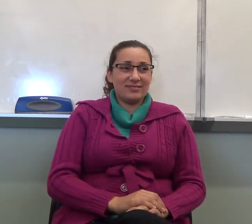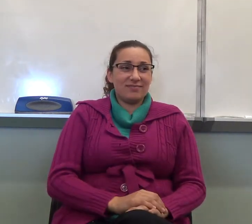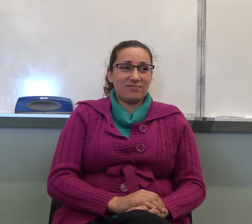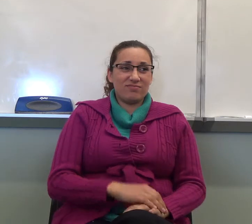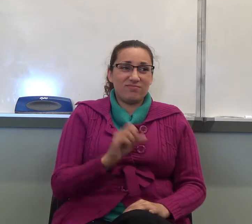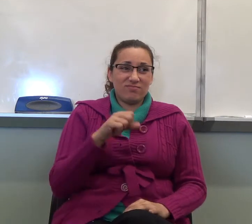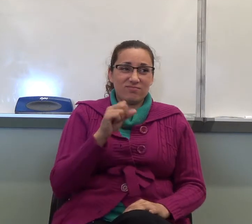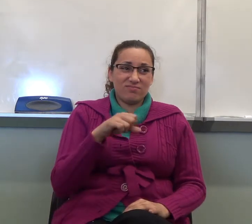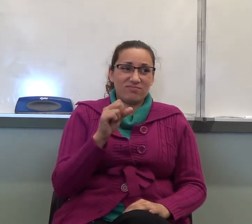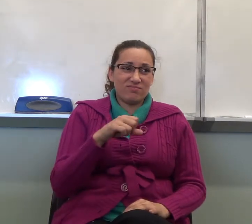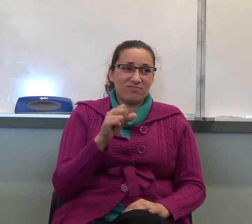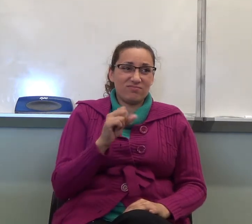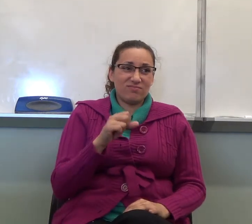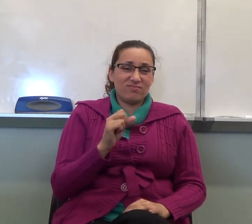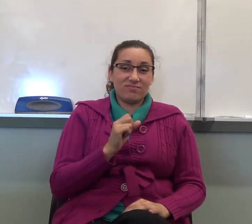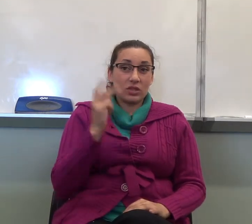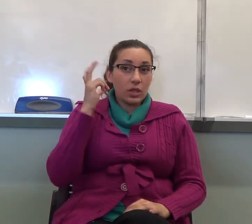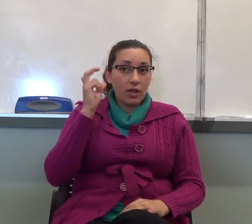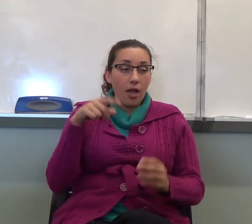like, I'm going to use parentheses now.